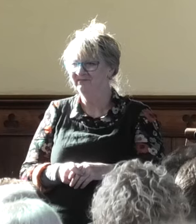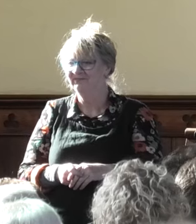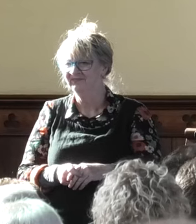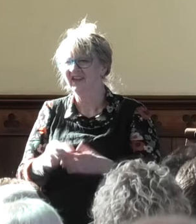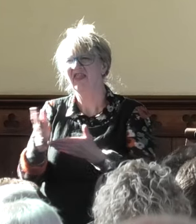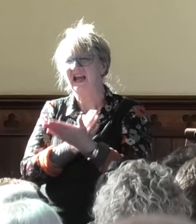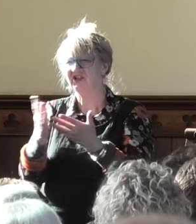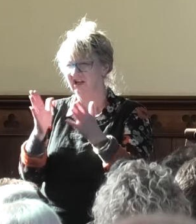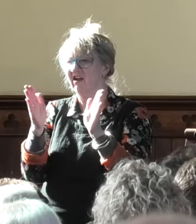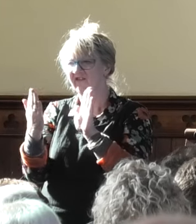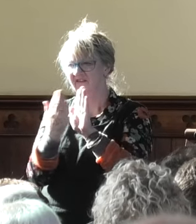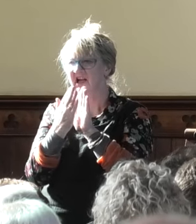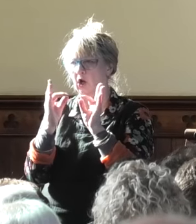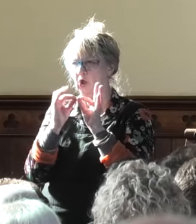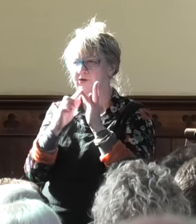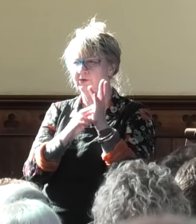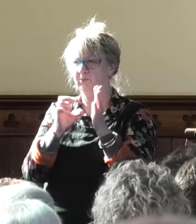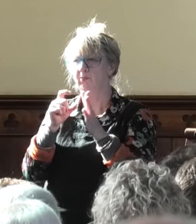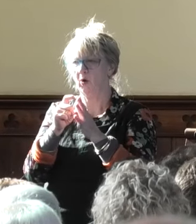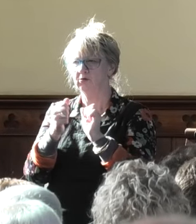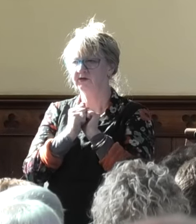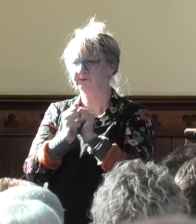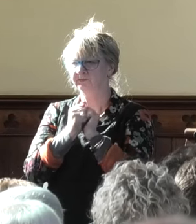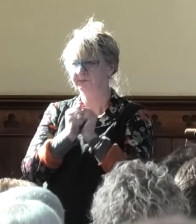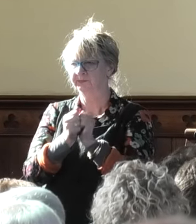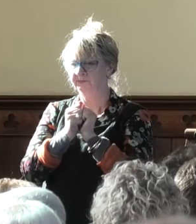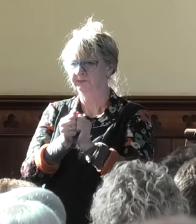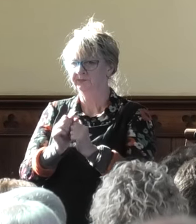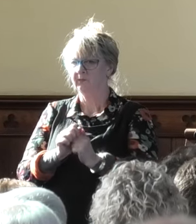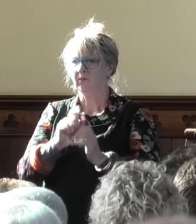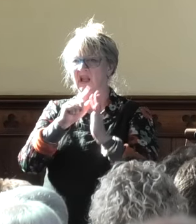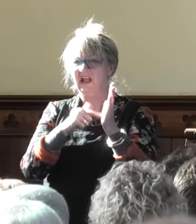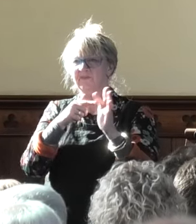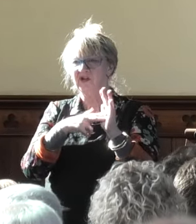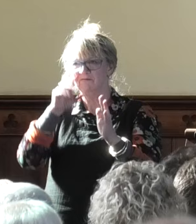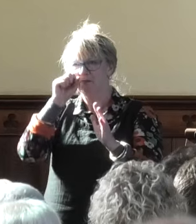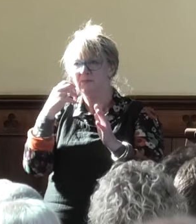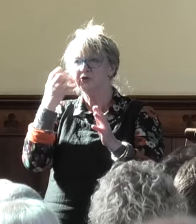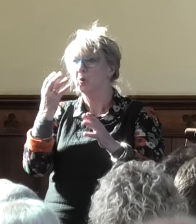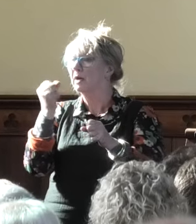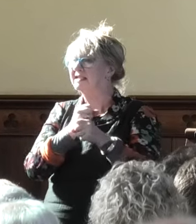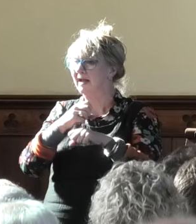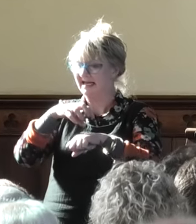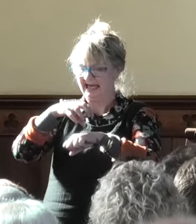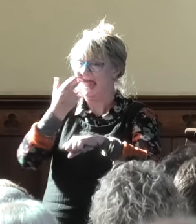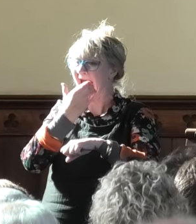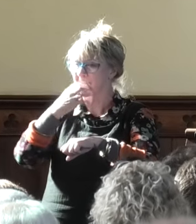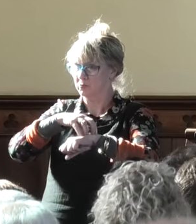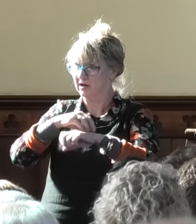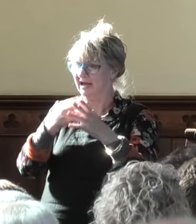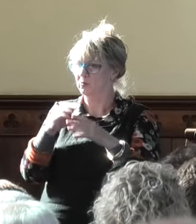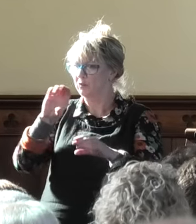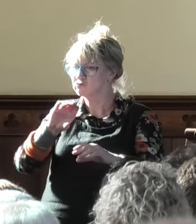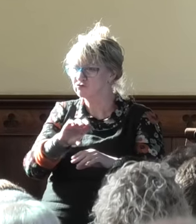They share a bond. Jen remembers that when she went to visit, Rin always made an apple cake with cream. If she knew